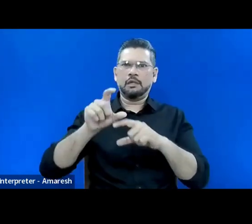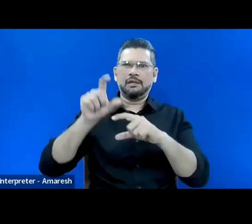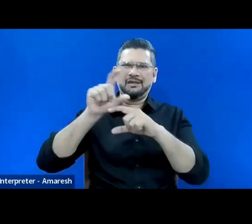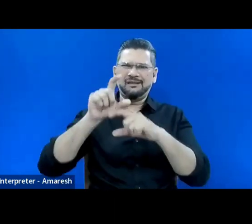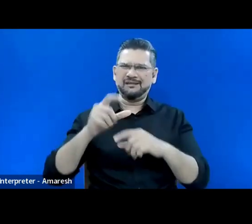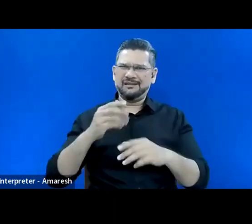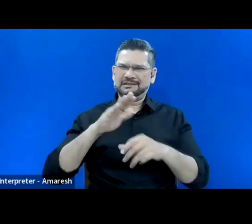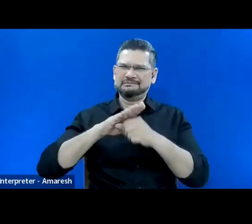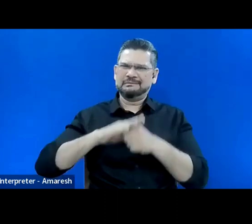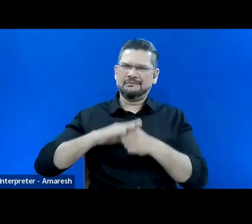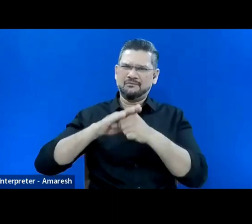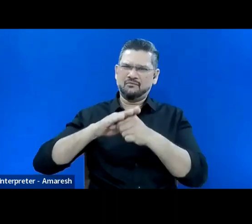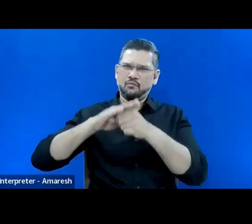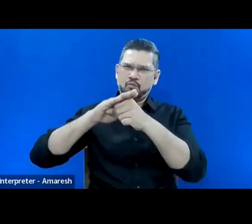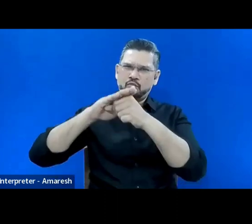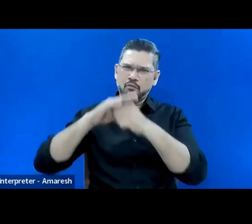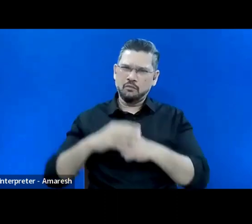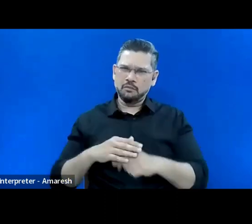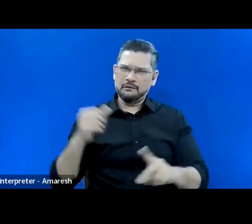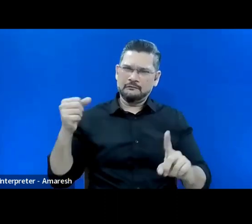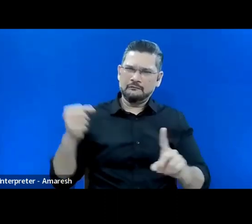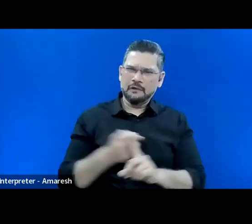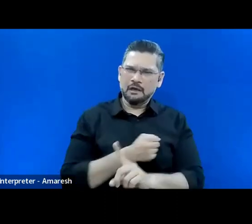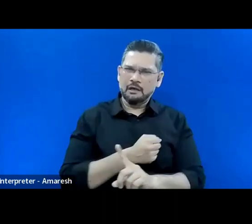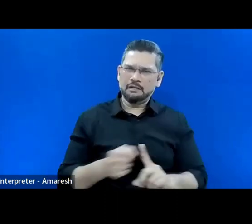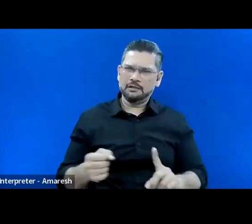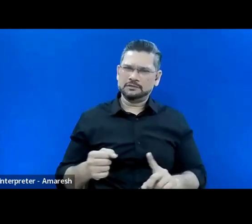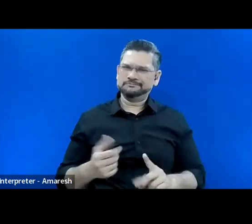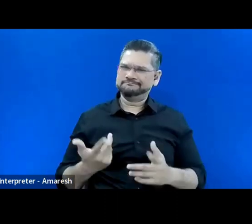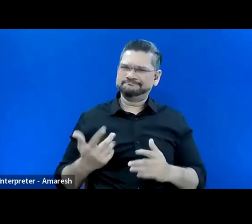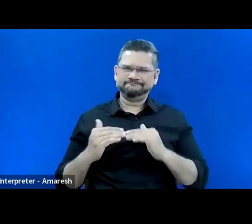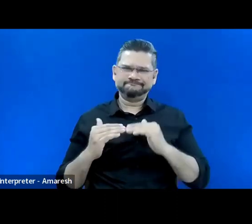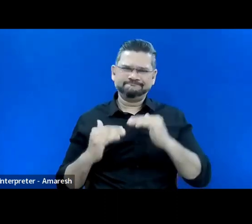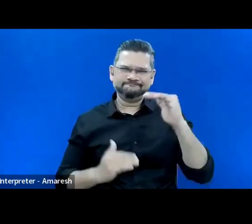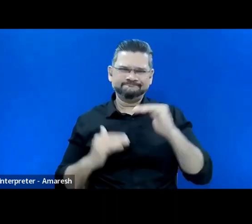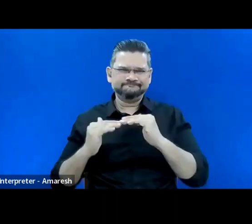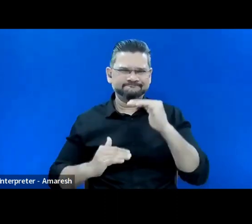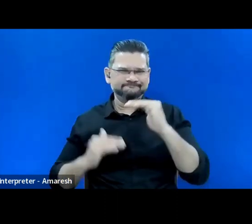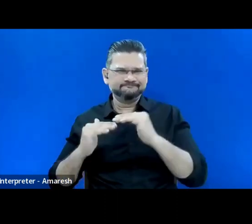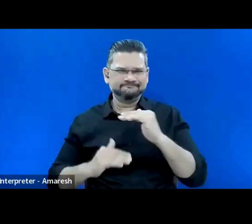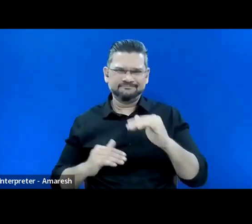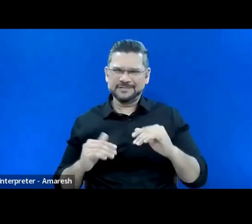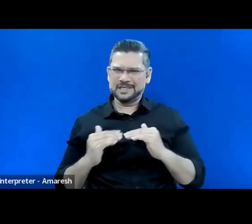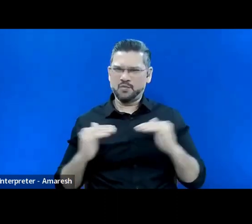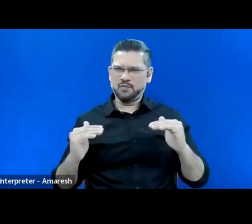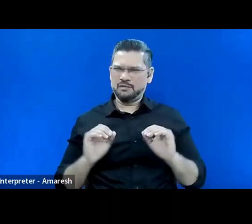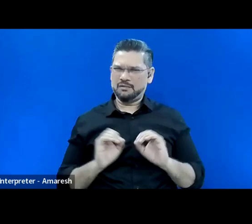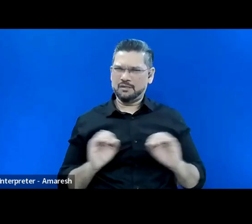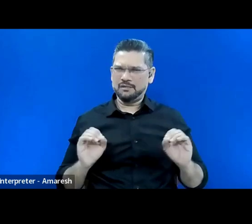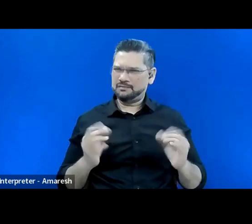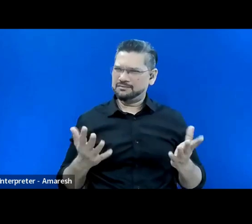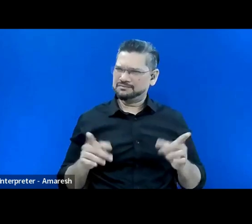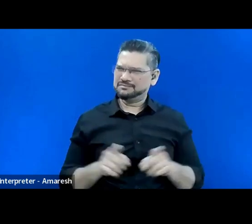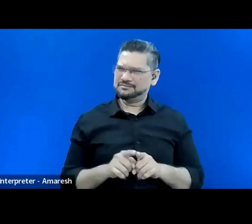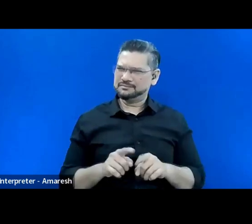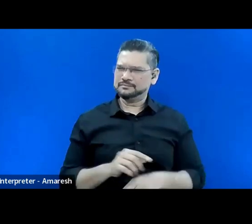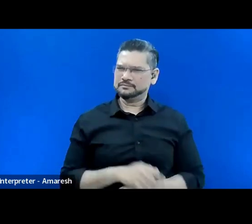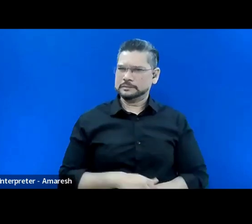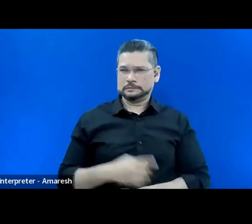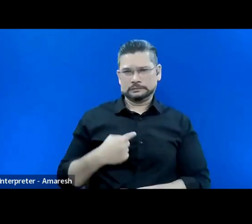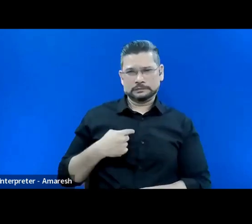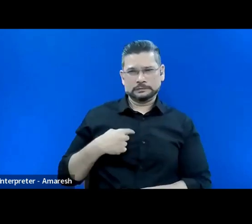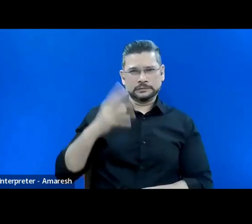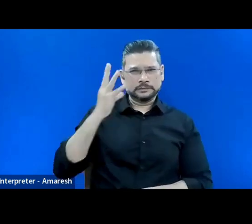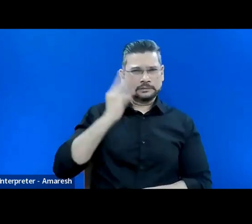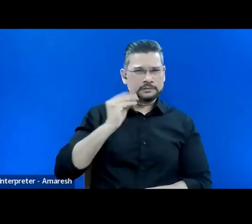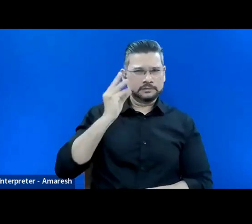at discrimination, violence, and injustices towards young women with psychosocial disabilities. And in my experience as the leader of my